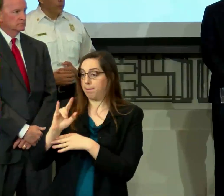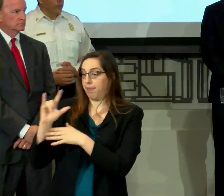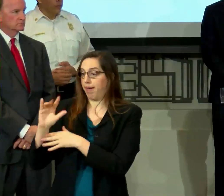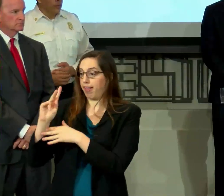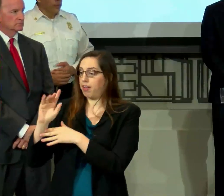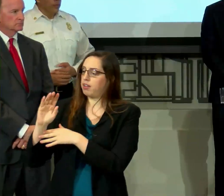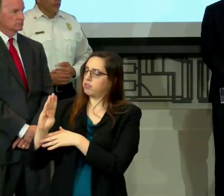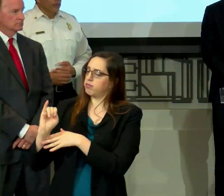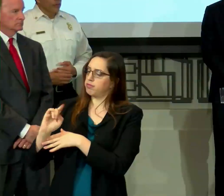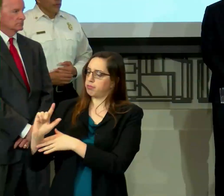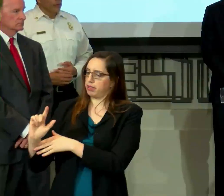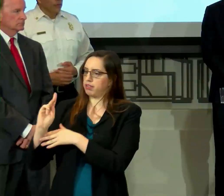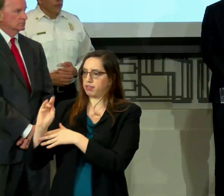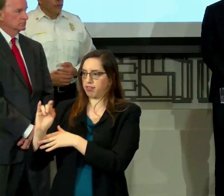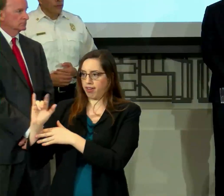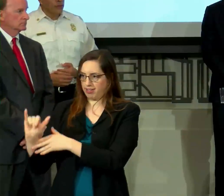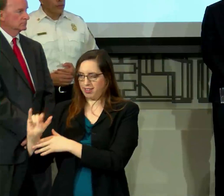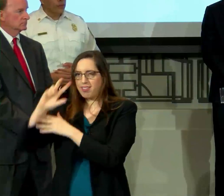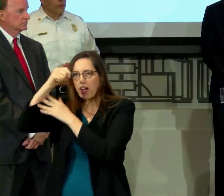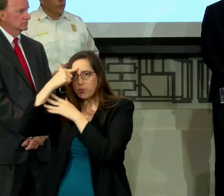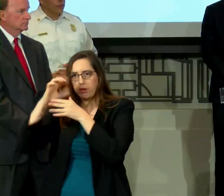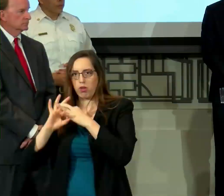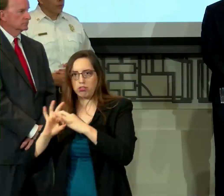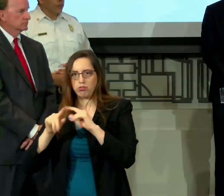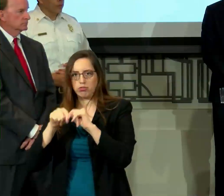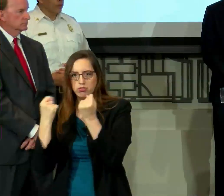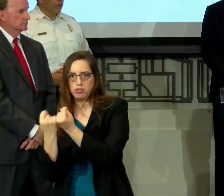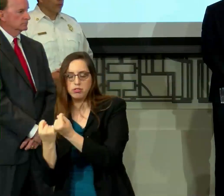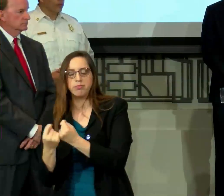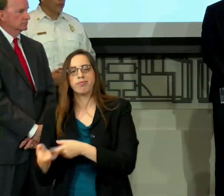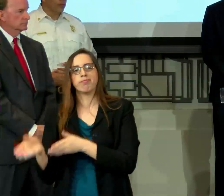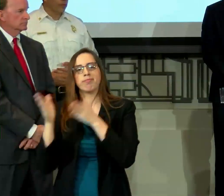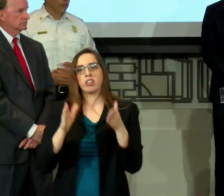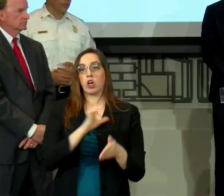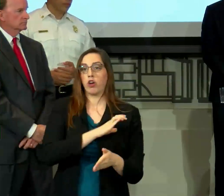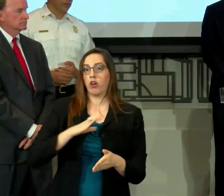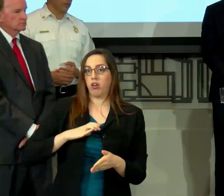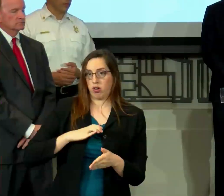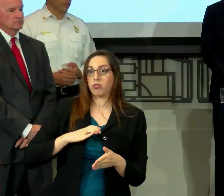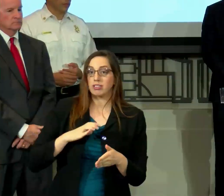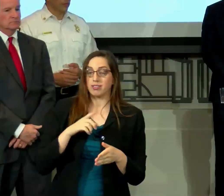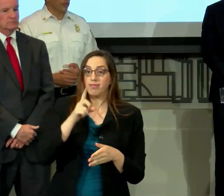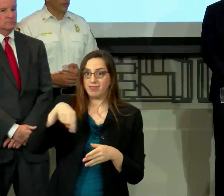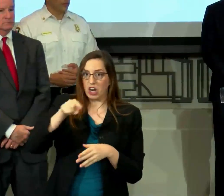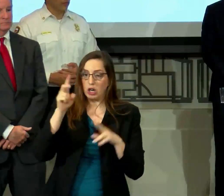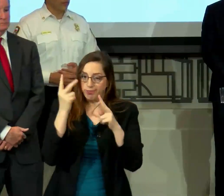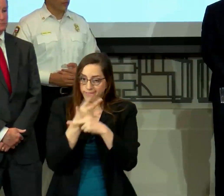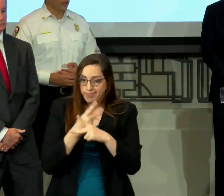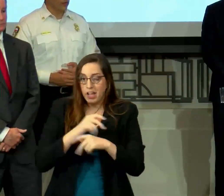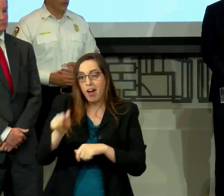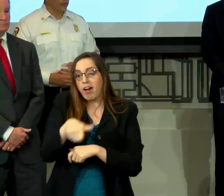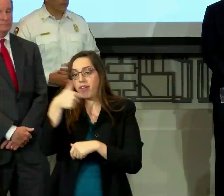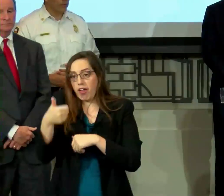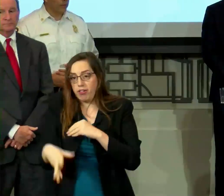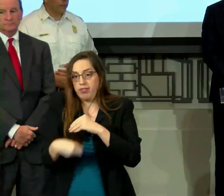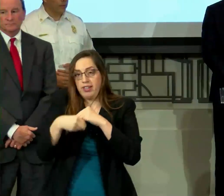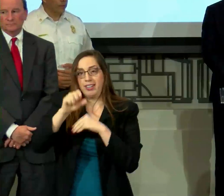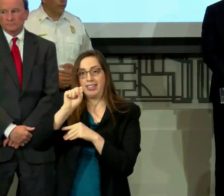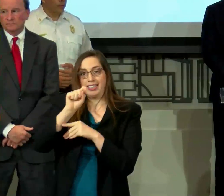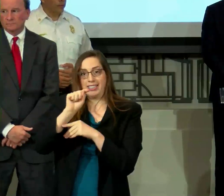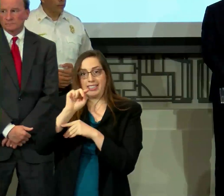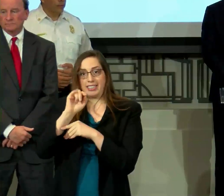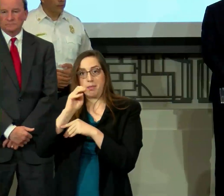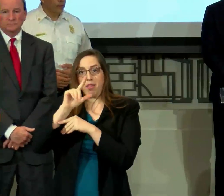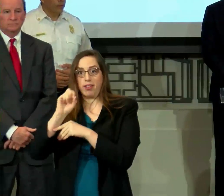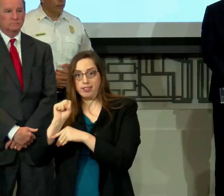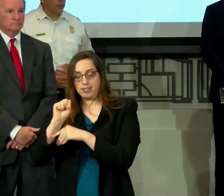relations team, and I know Congress is looking at a possible another stimulus bill that will